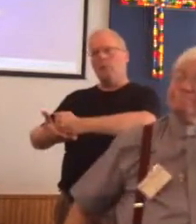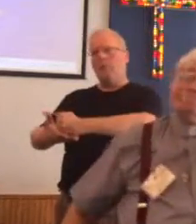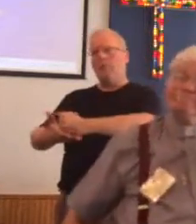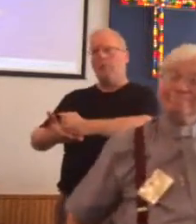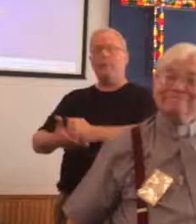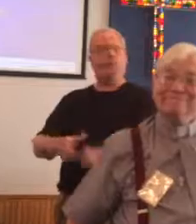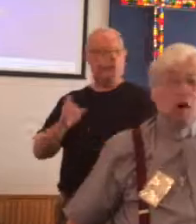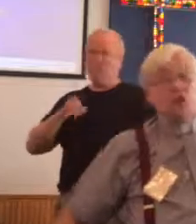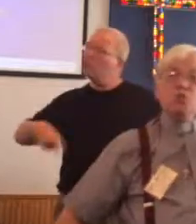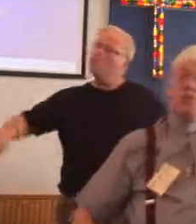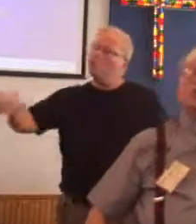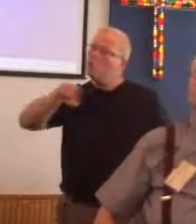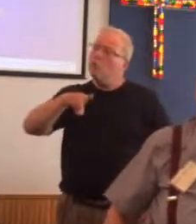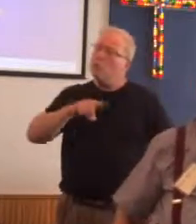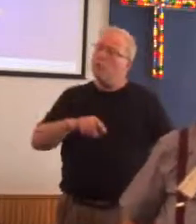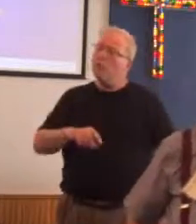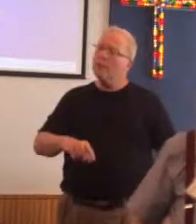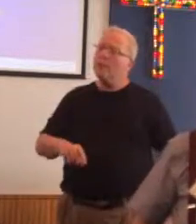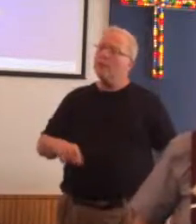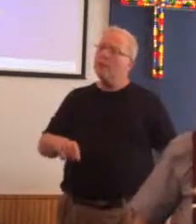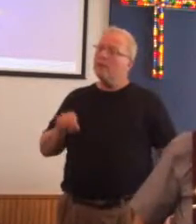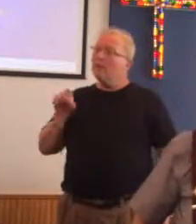you? Are you Ruth?